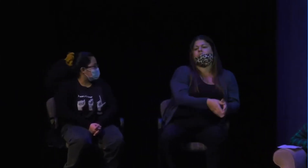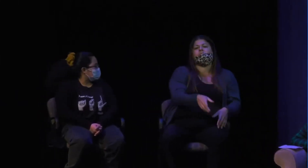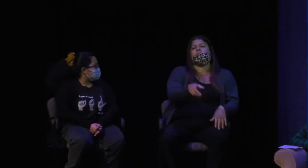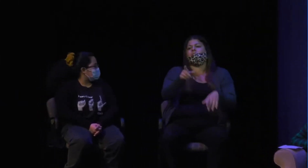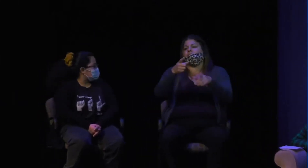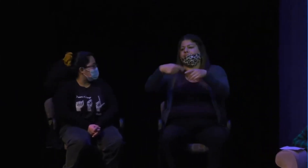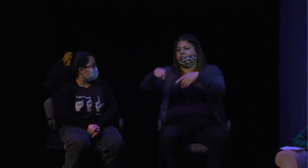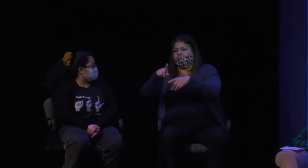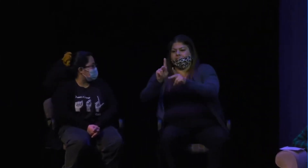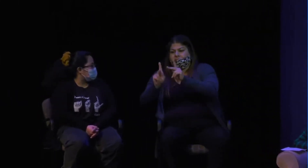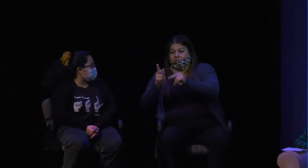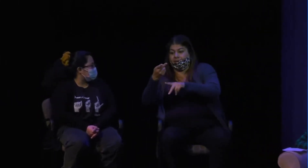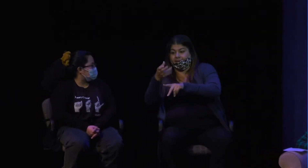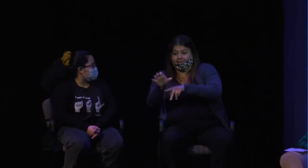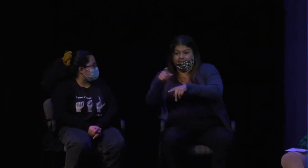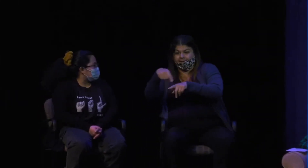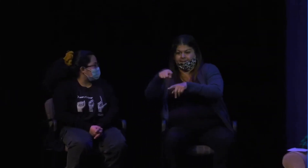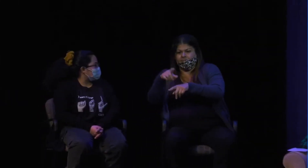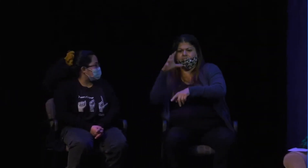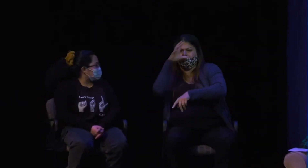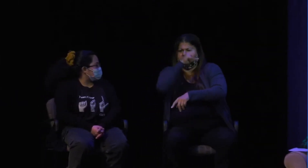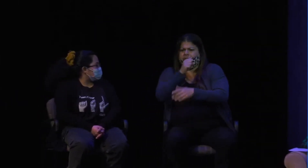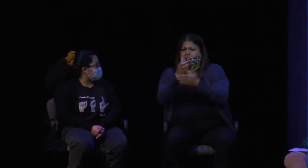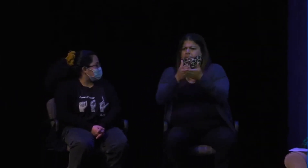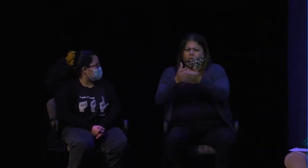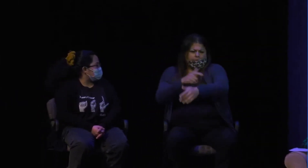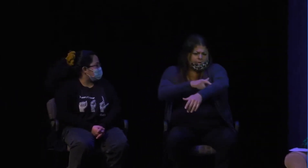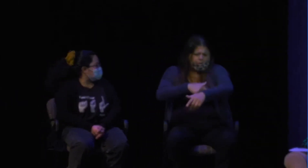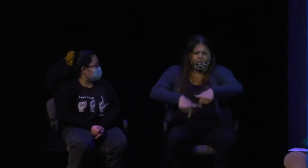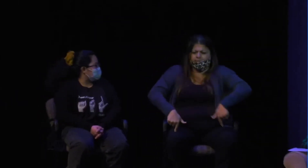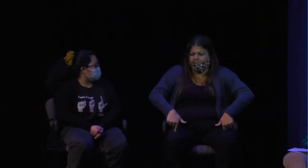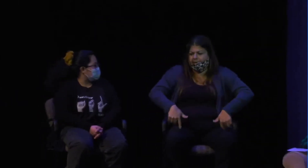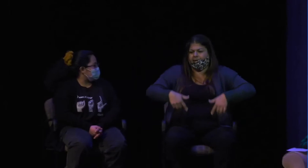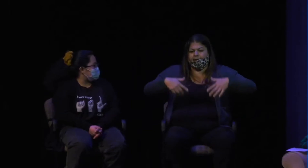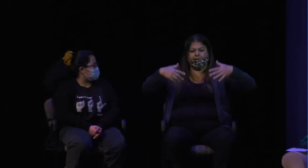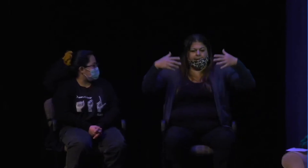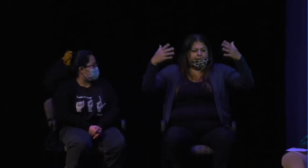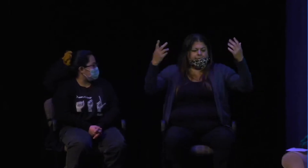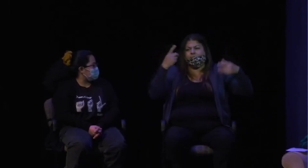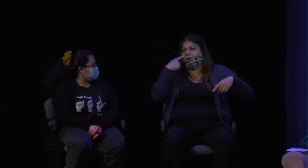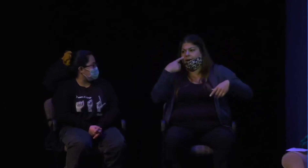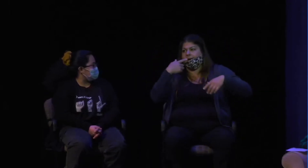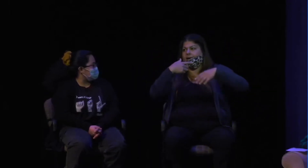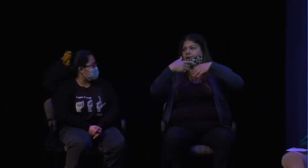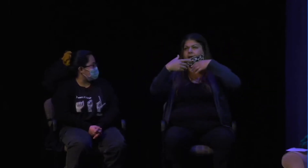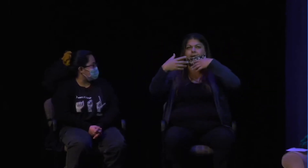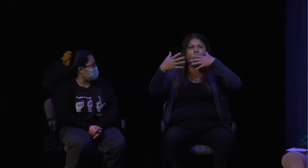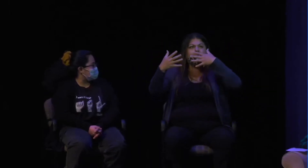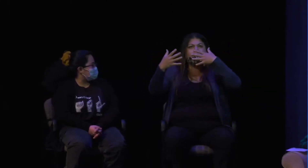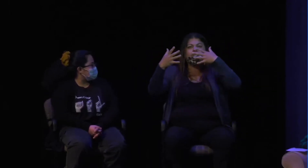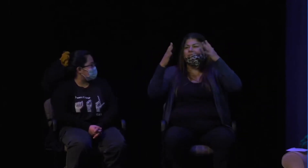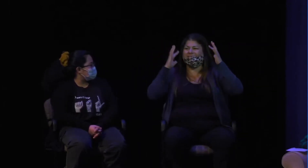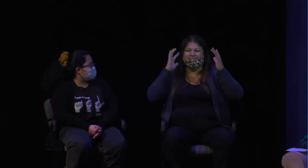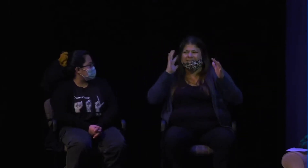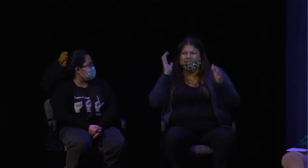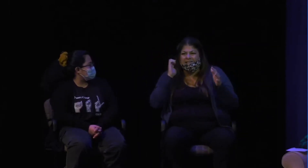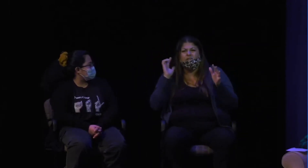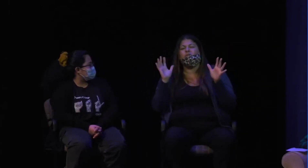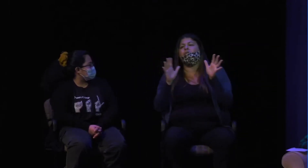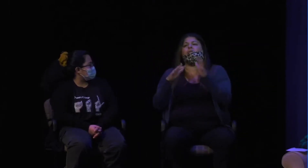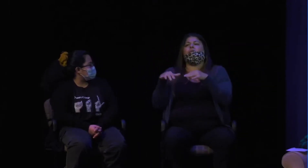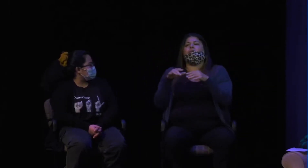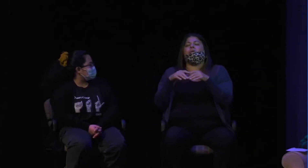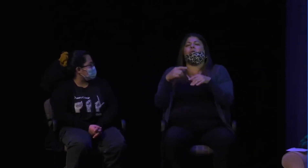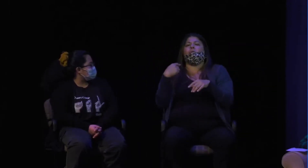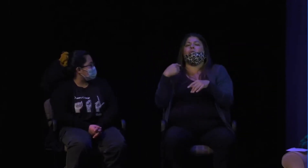hearing person, you have 5 senses. That's one kind of person. But usually people that are called handicapped, disabled,